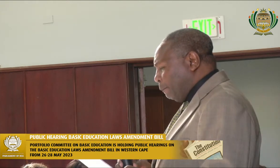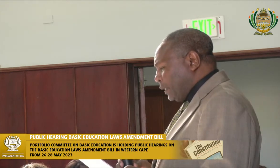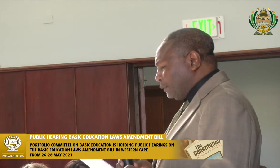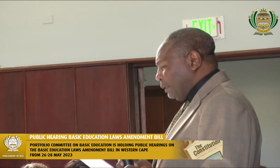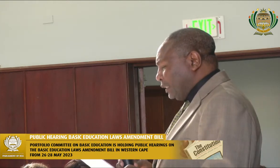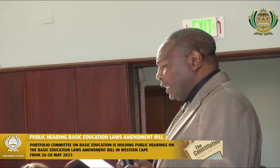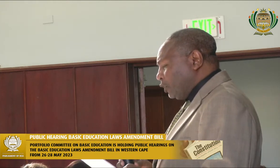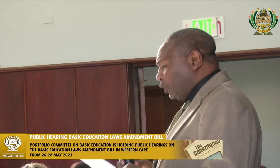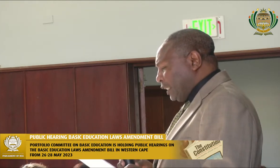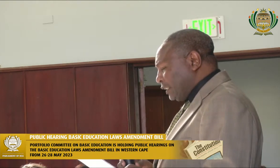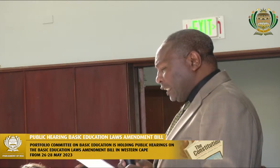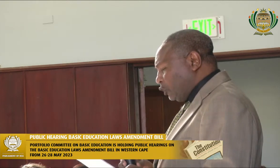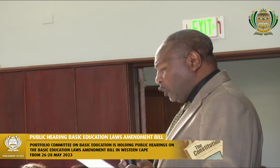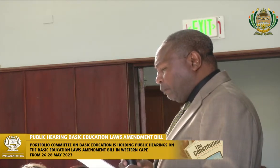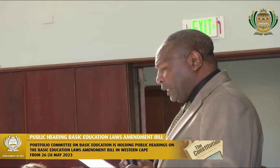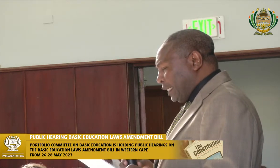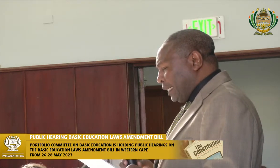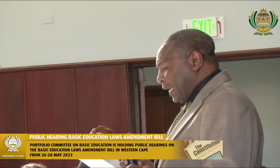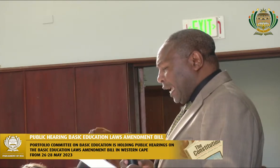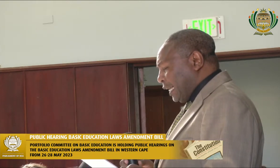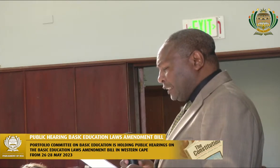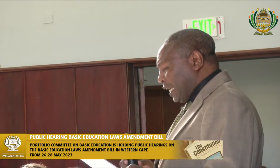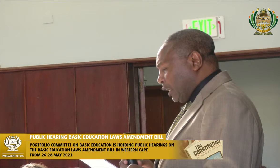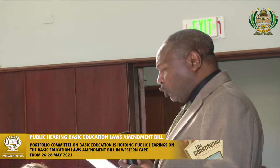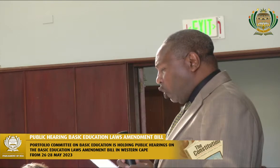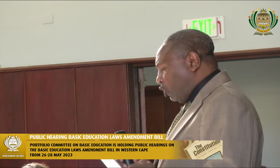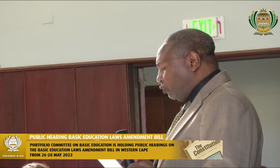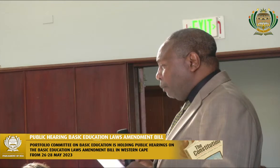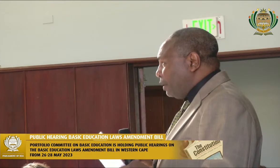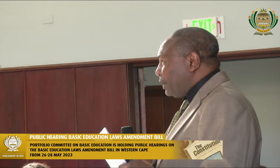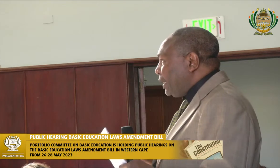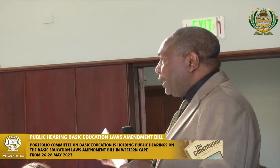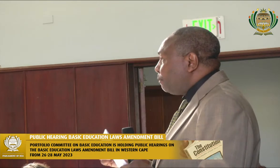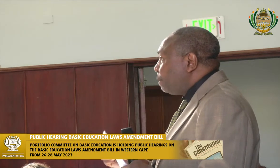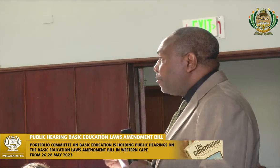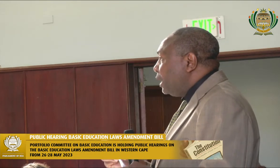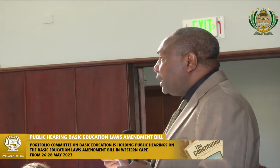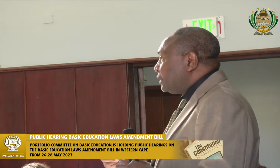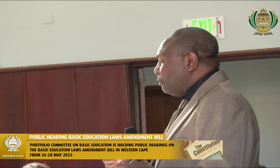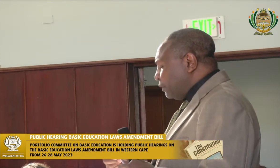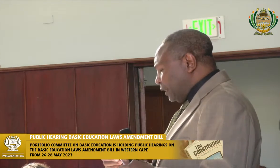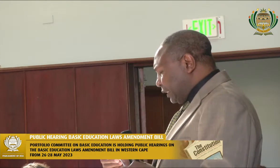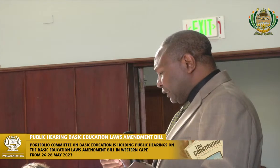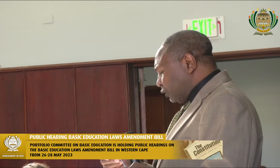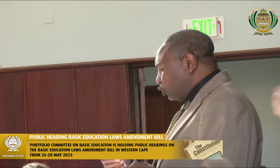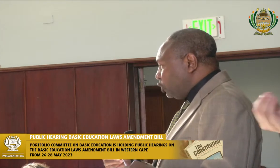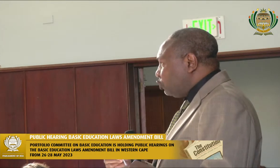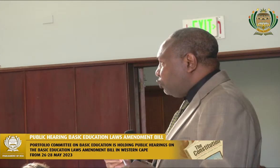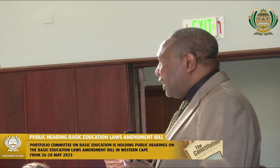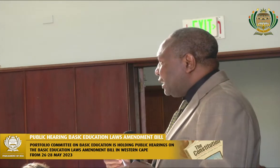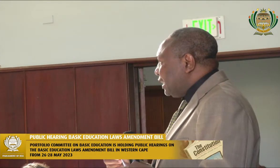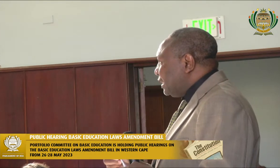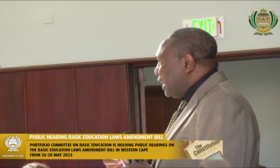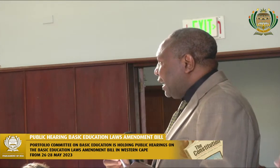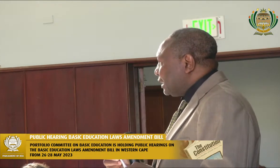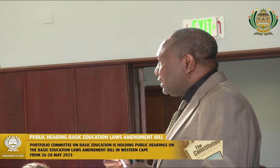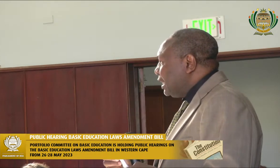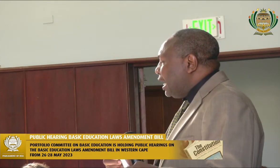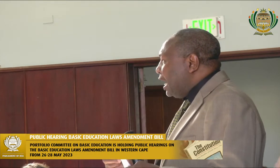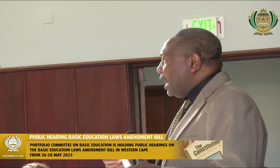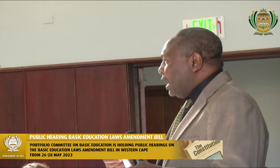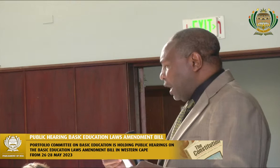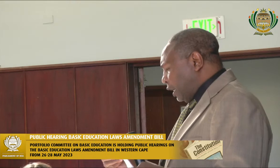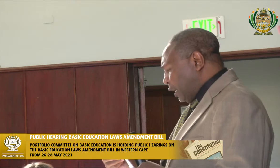even imprisonment. So this has not been in the Act at all from the beginning. Some of the things that you're going to find in the